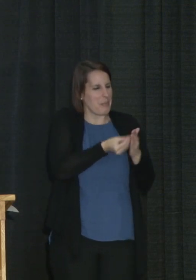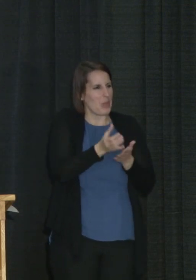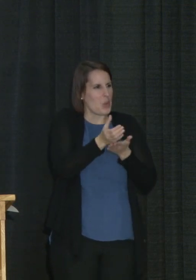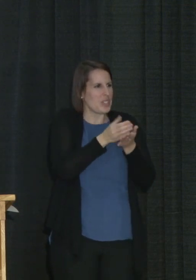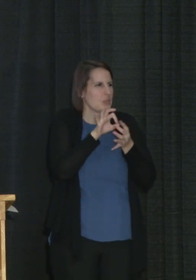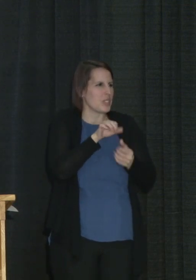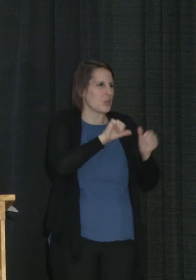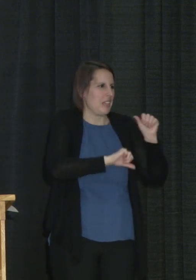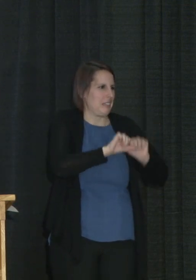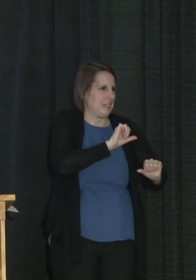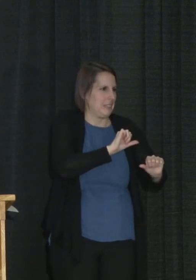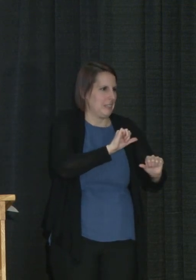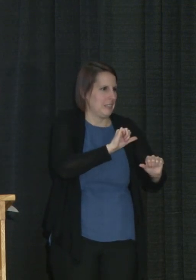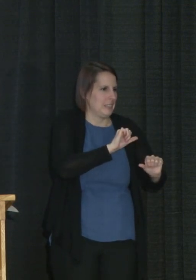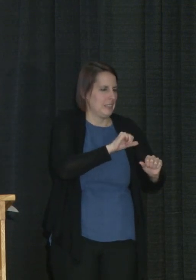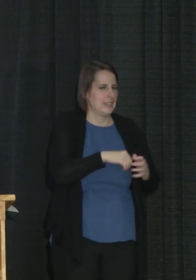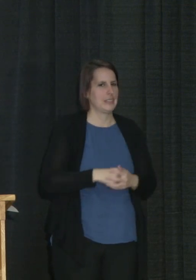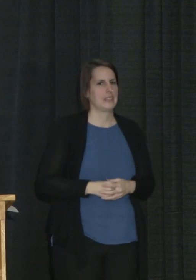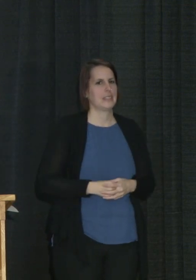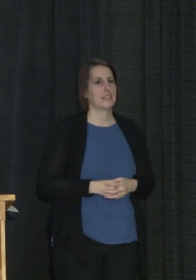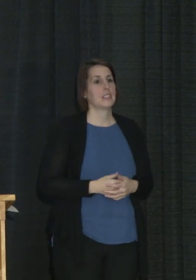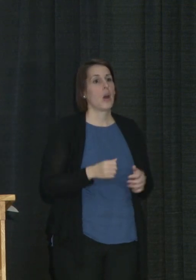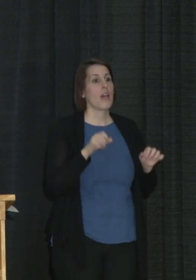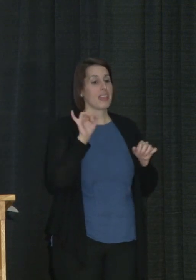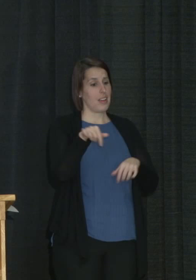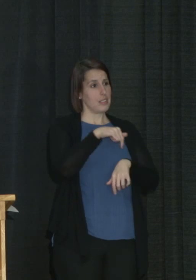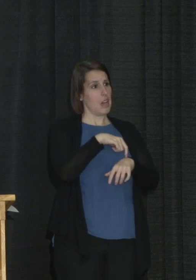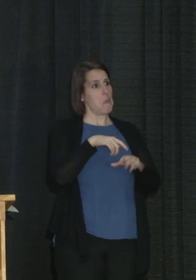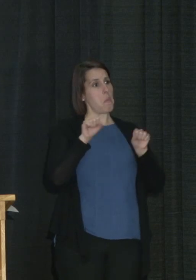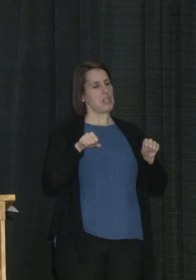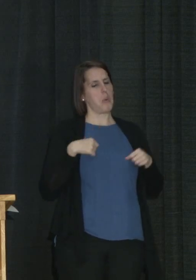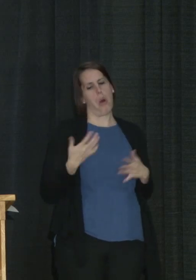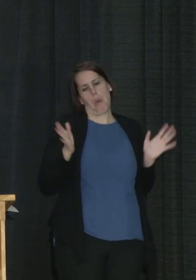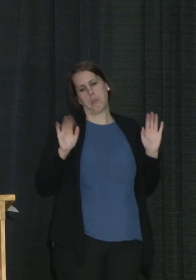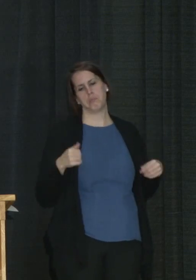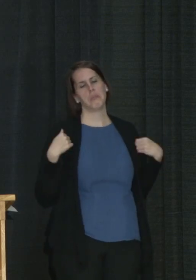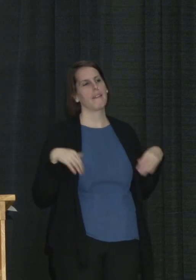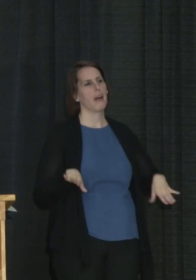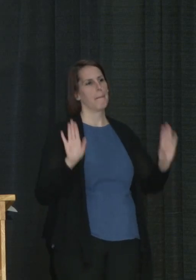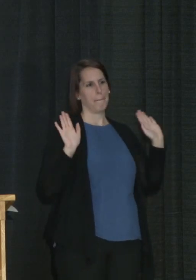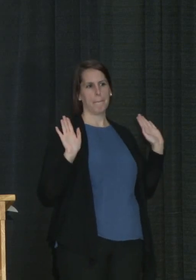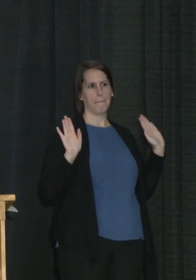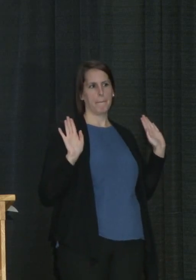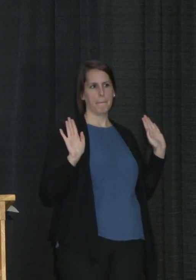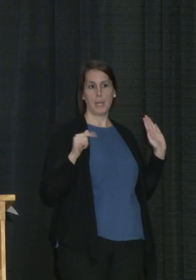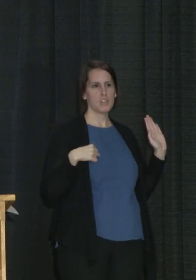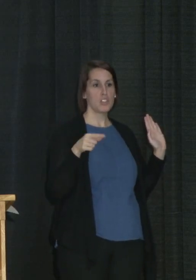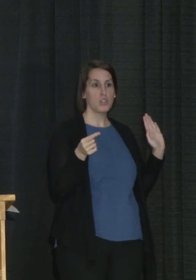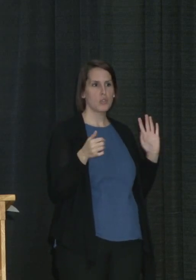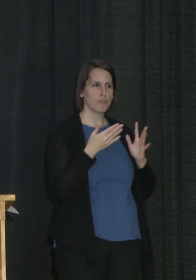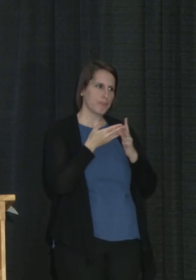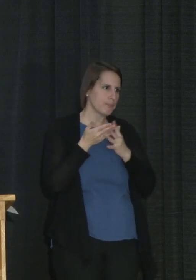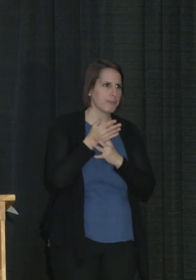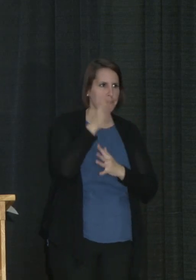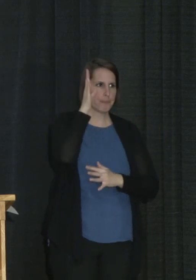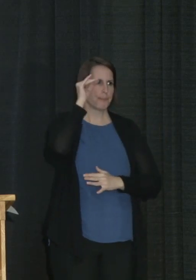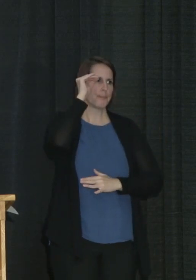She could have said, well, I guess that's not meant to be. But instead, she found the courses she needed in our School of Access.